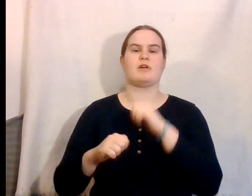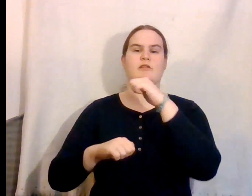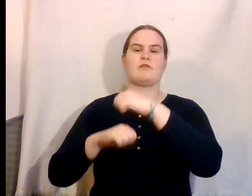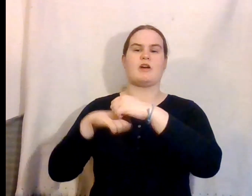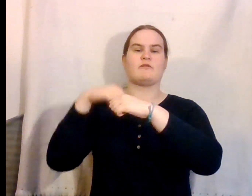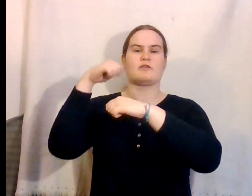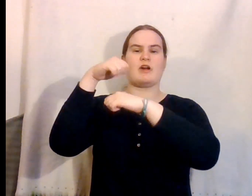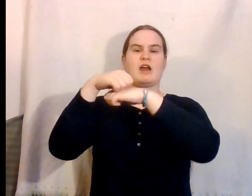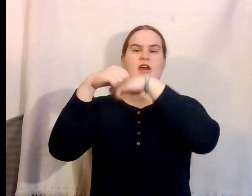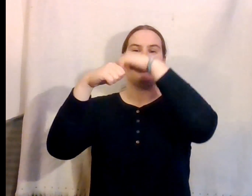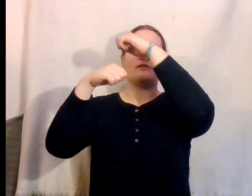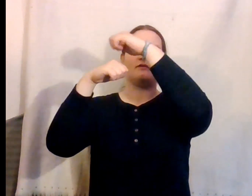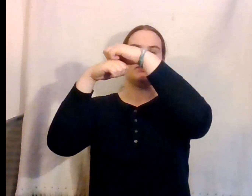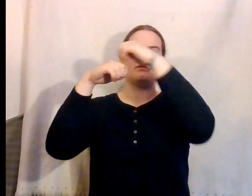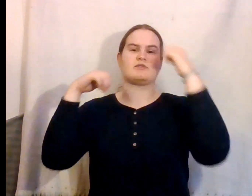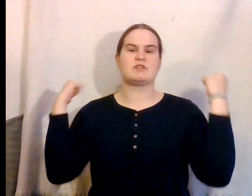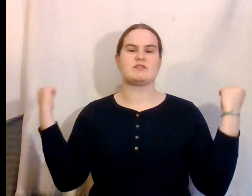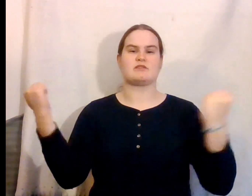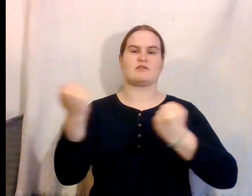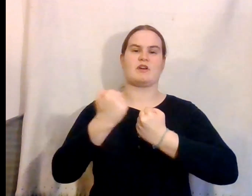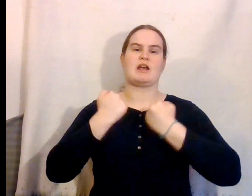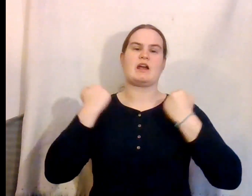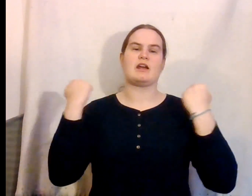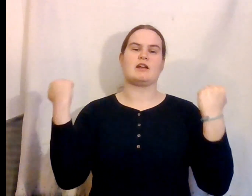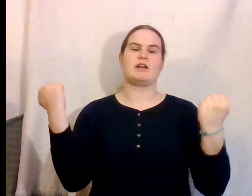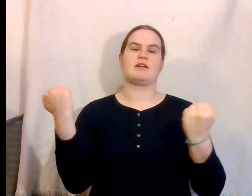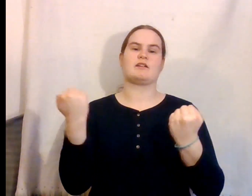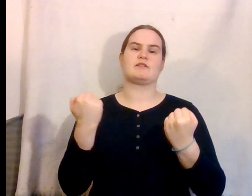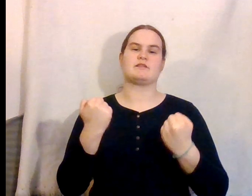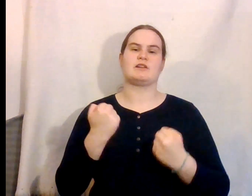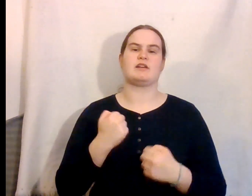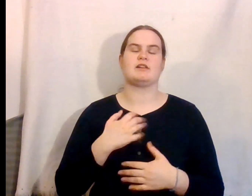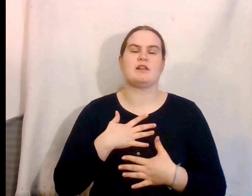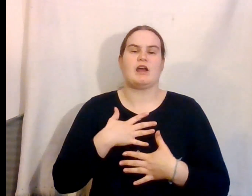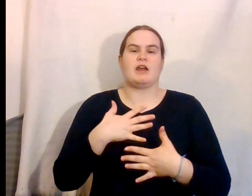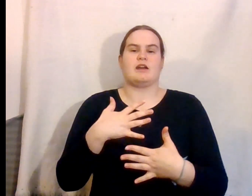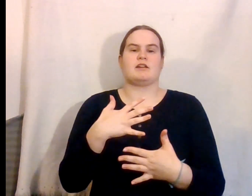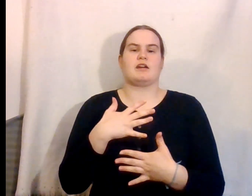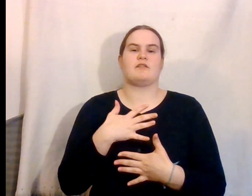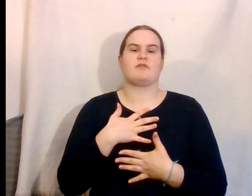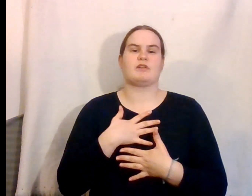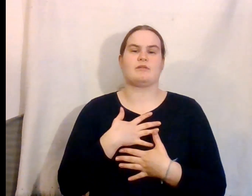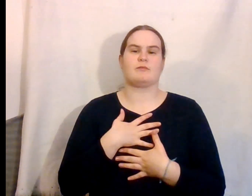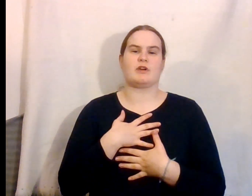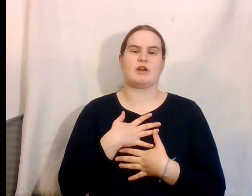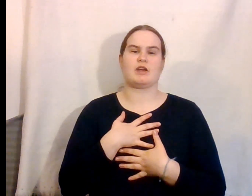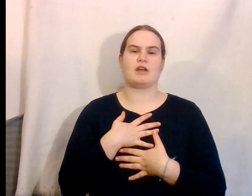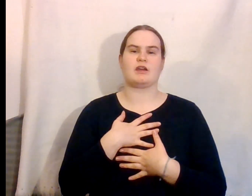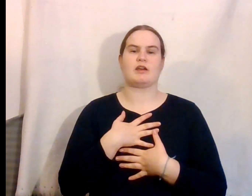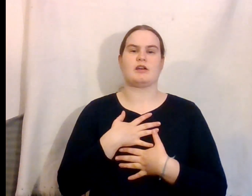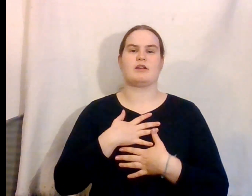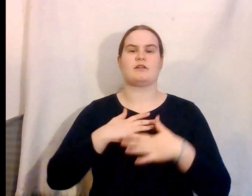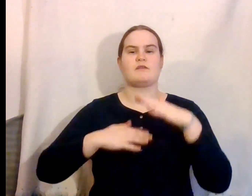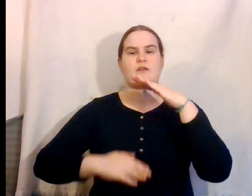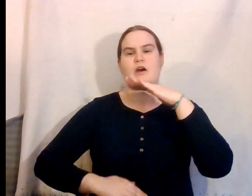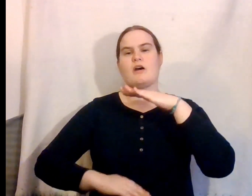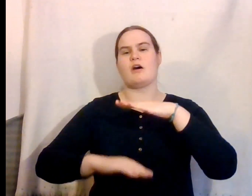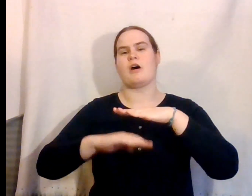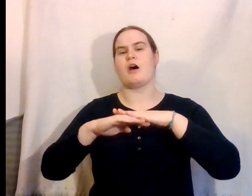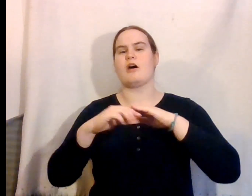of refuge and strength let every breath all